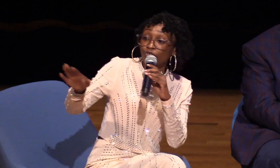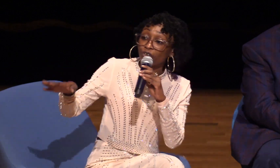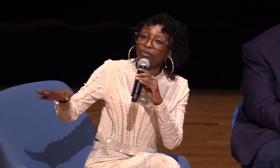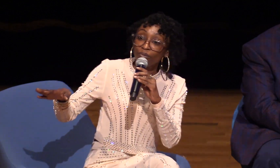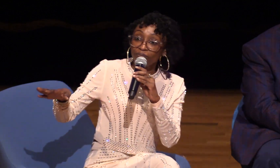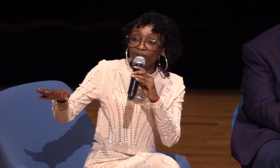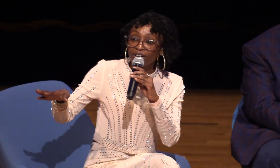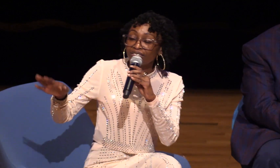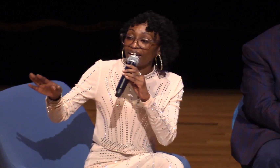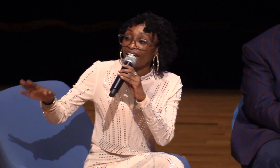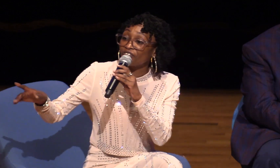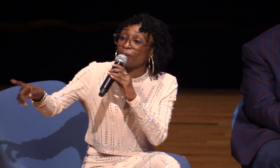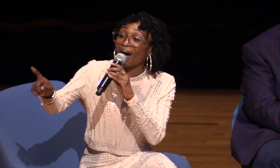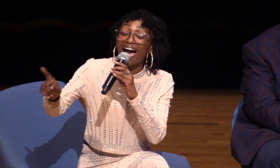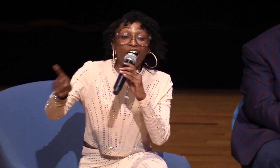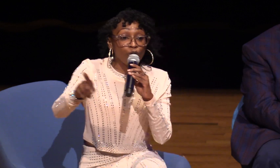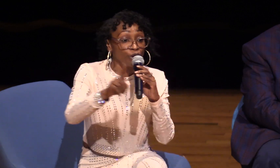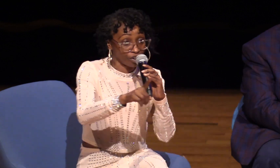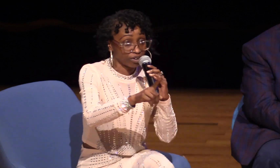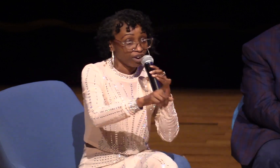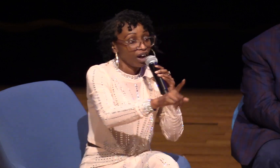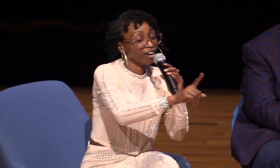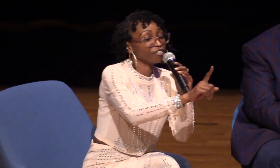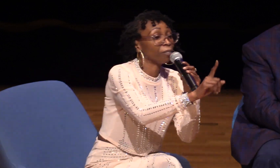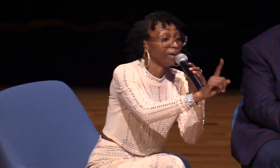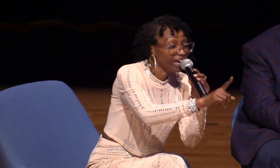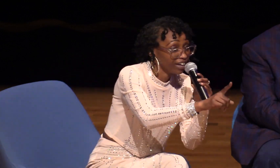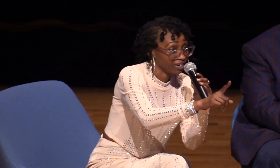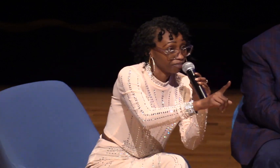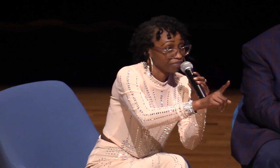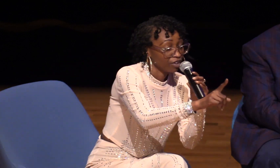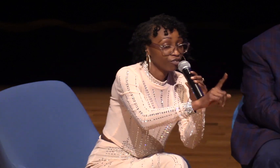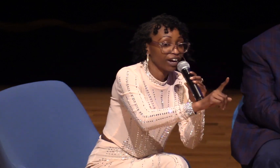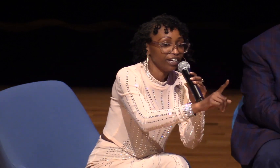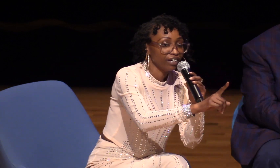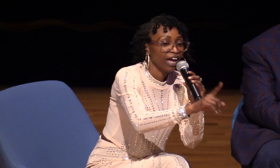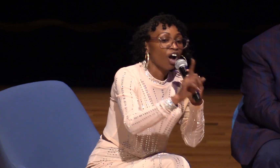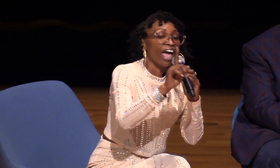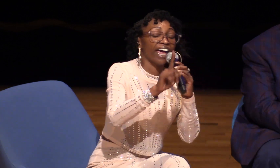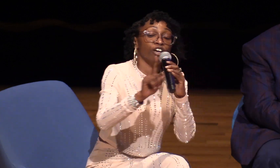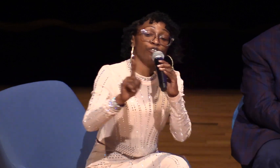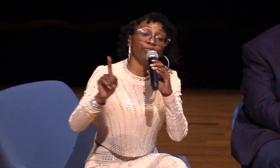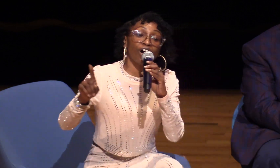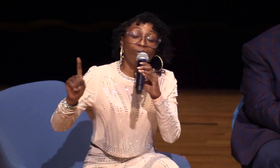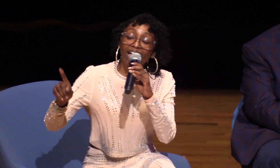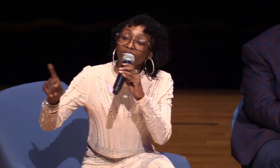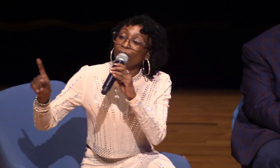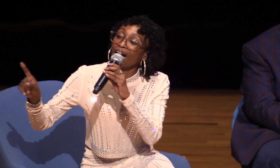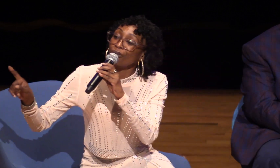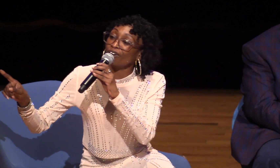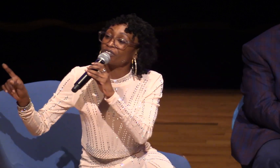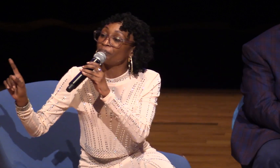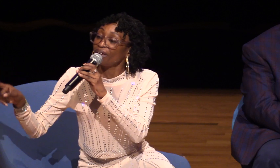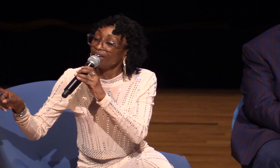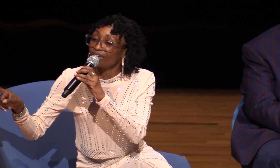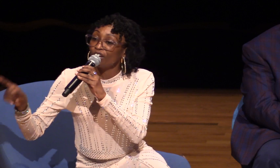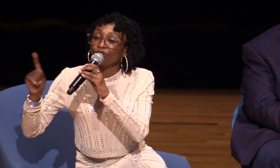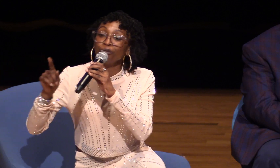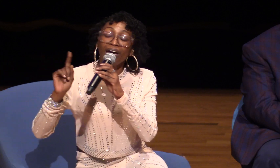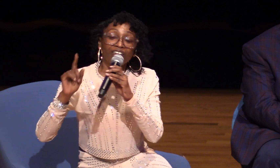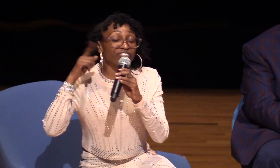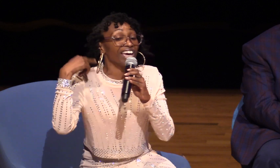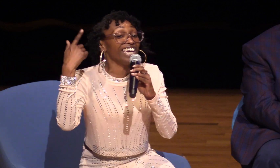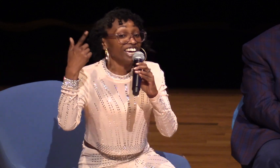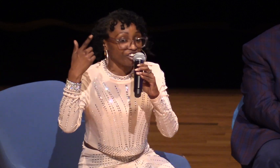this room that have the power of the pen, right? And if you don't have the power of the pen,